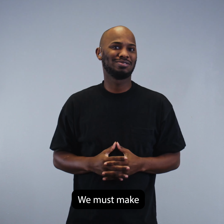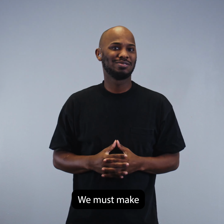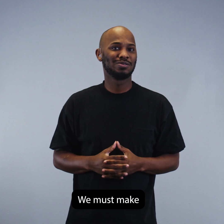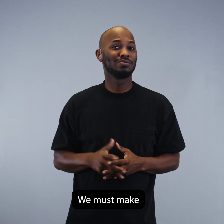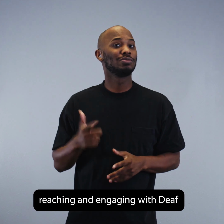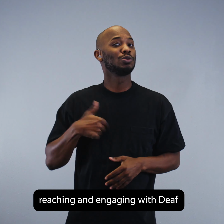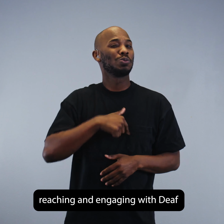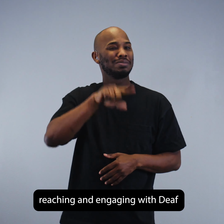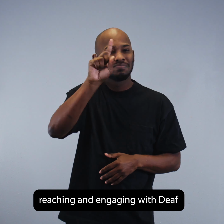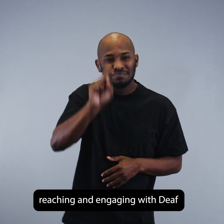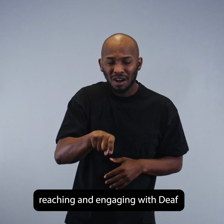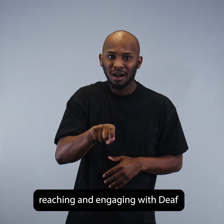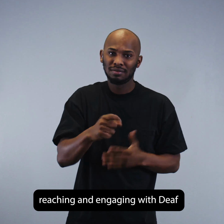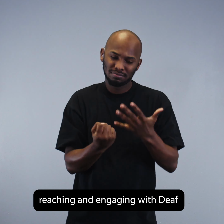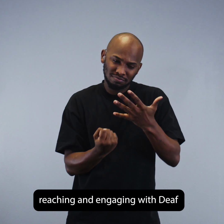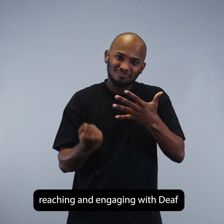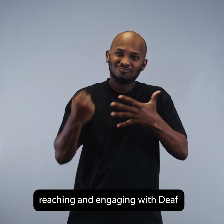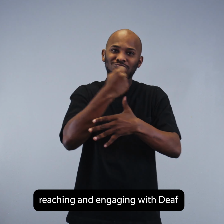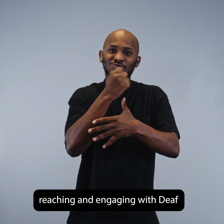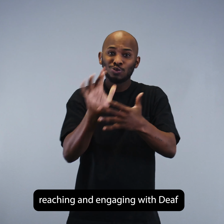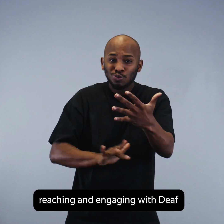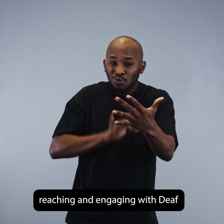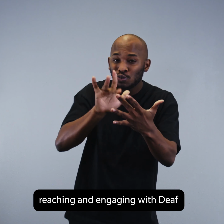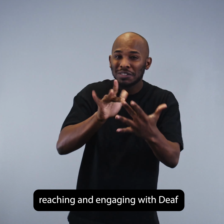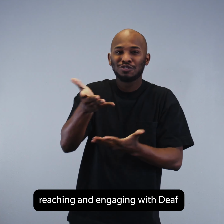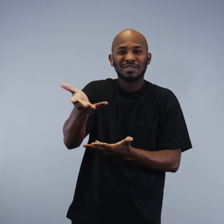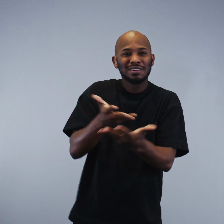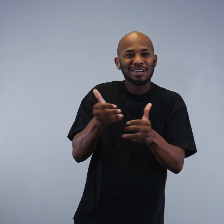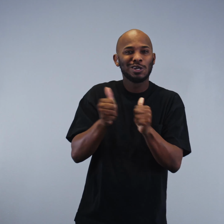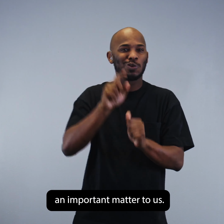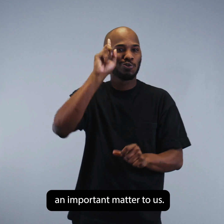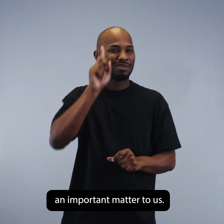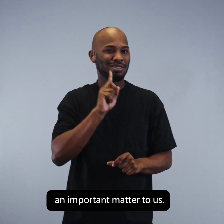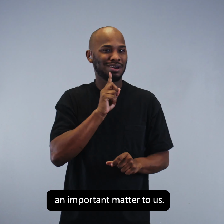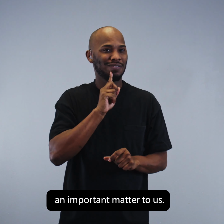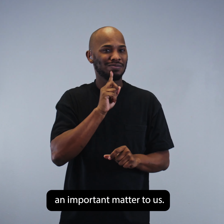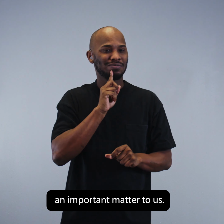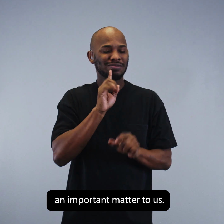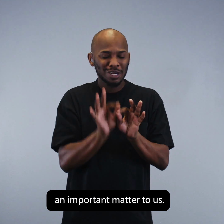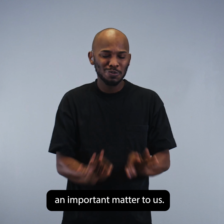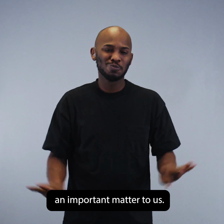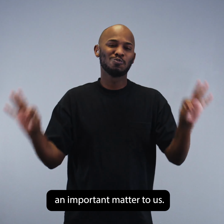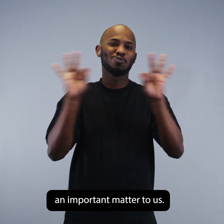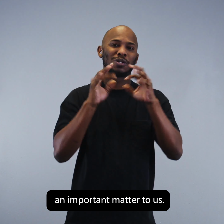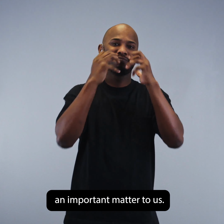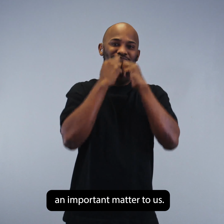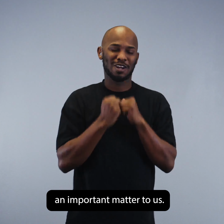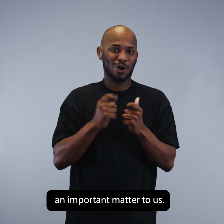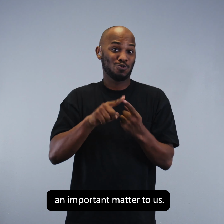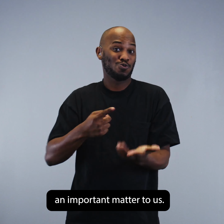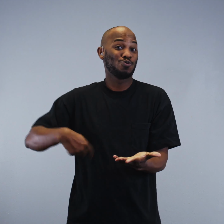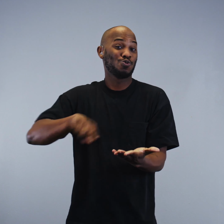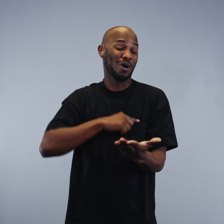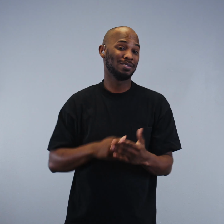make reaching and engaging with deaf an important matter to us.